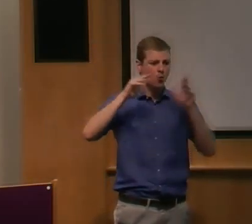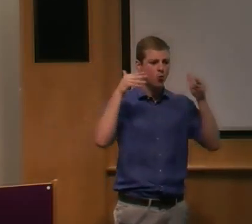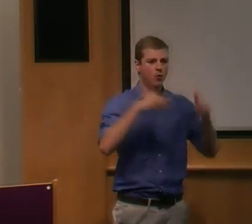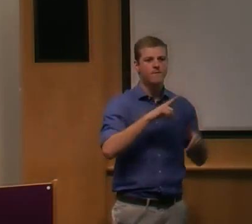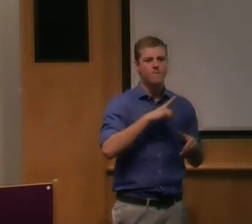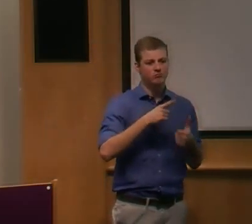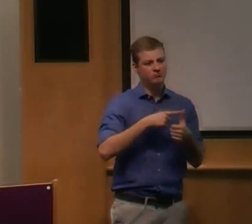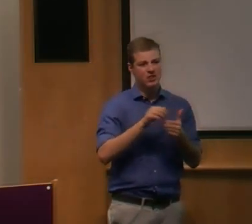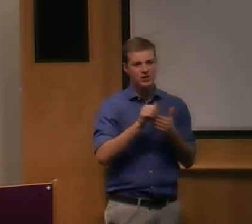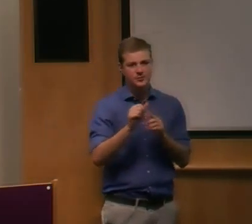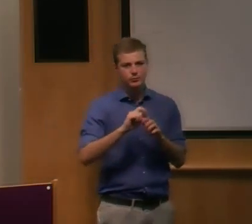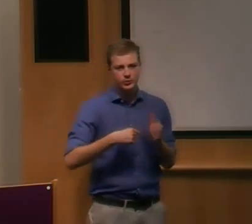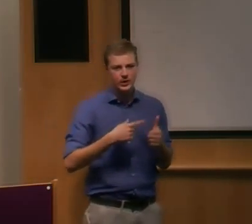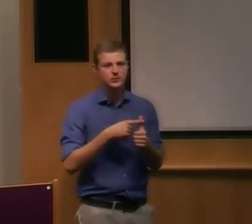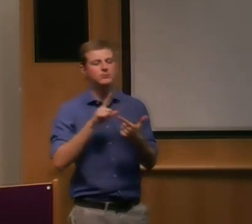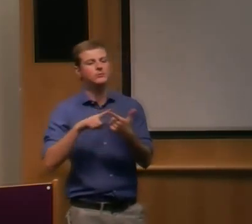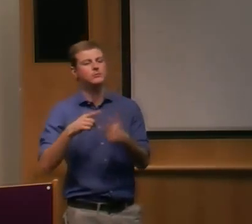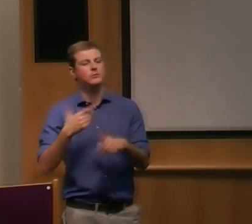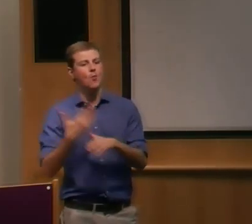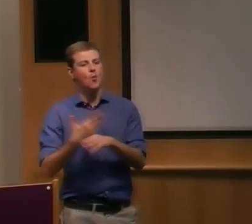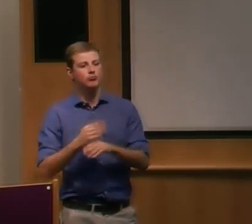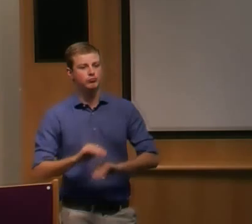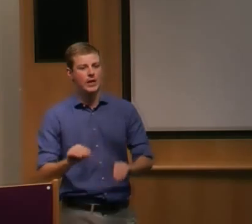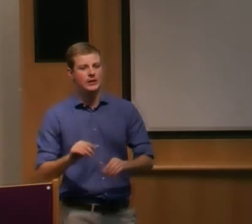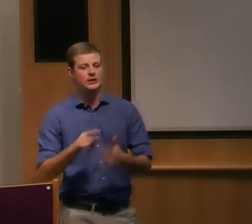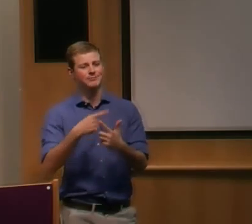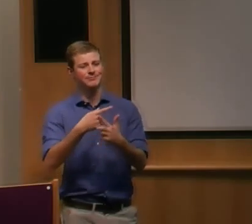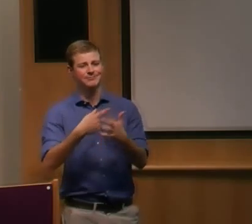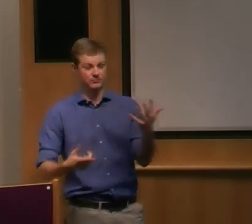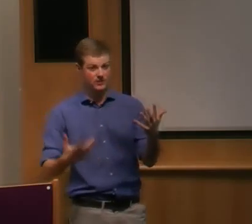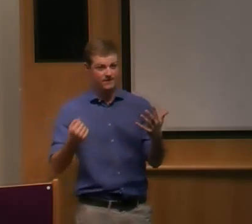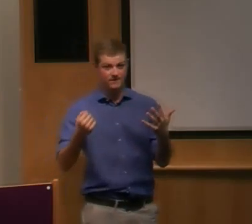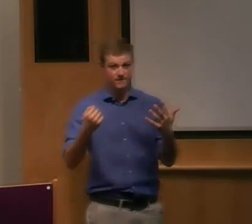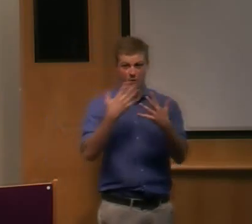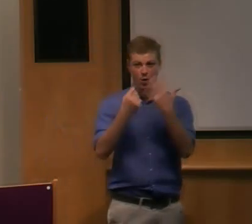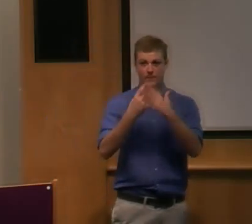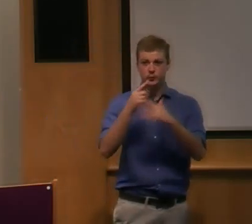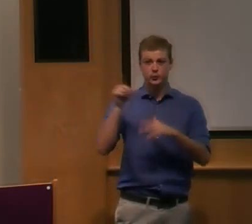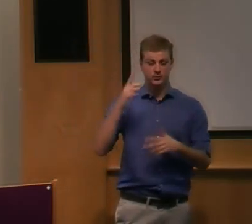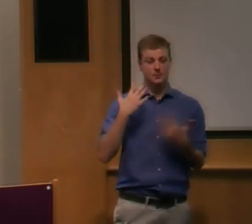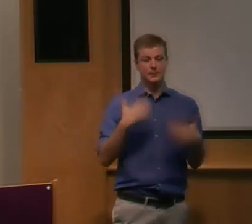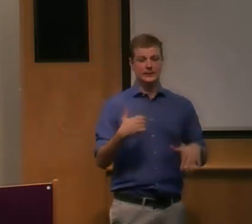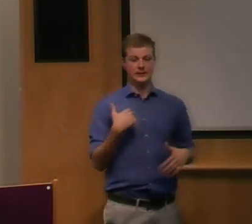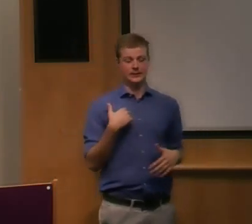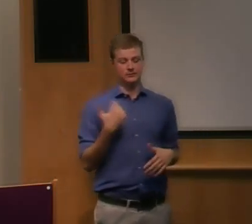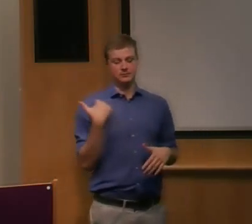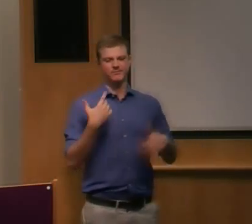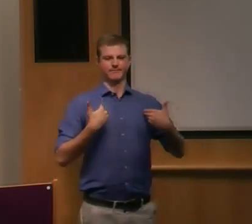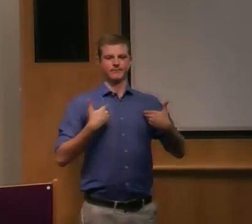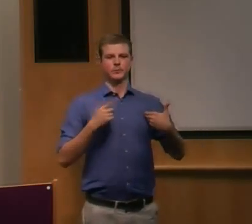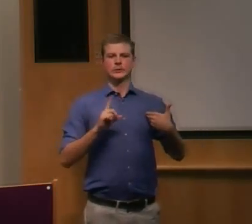involved in events. So we've got the leadership program, we've got lots of different training opportunities.